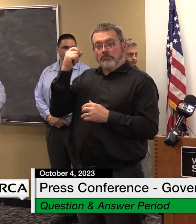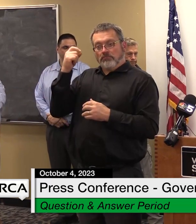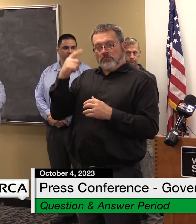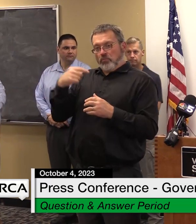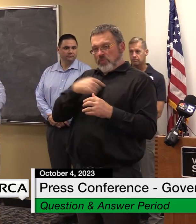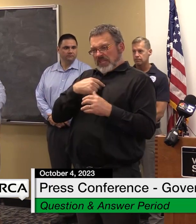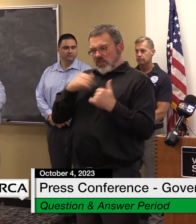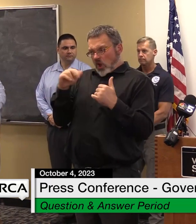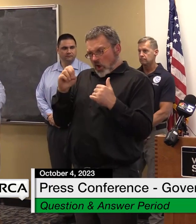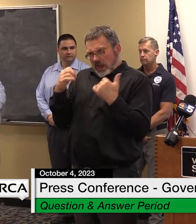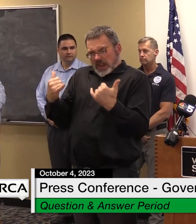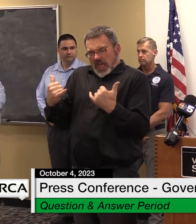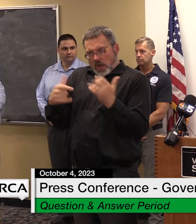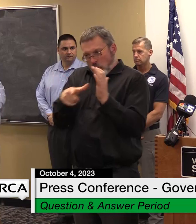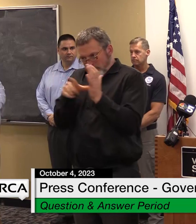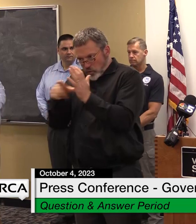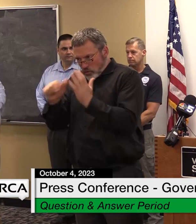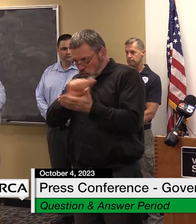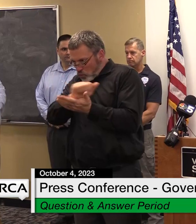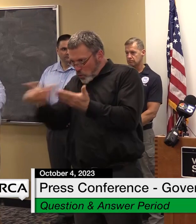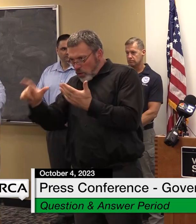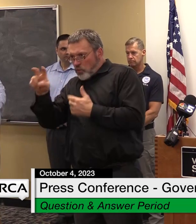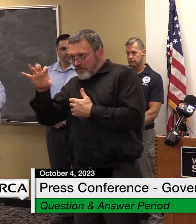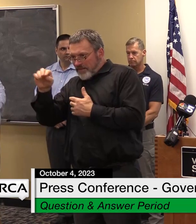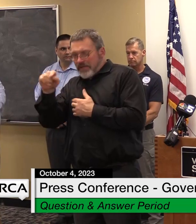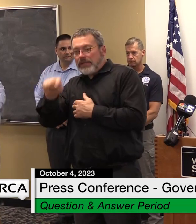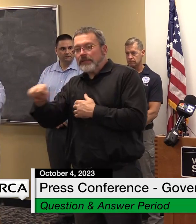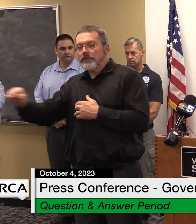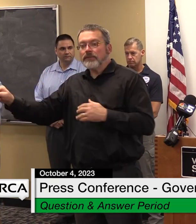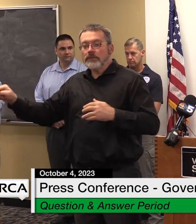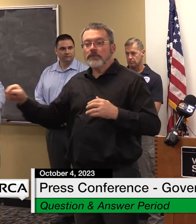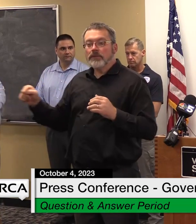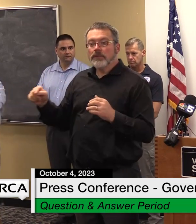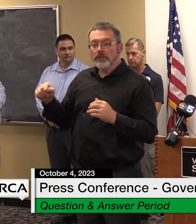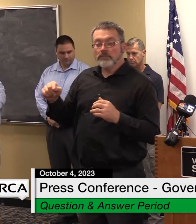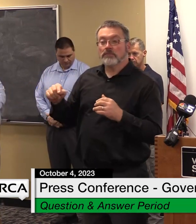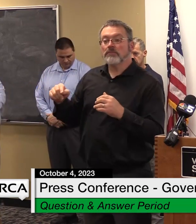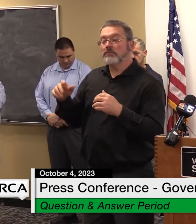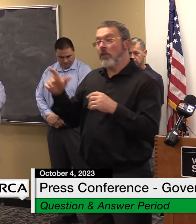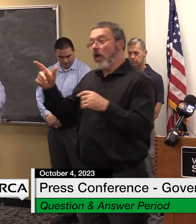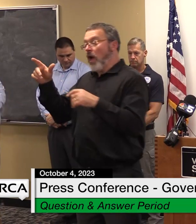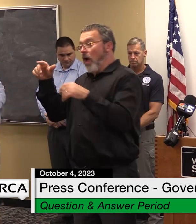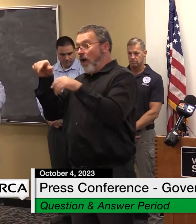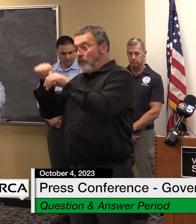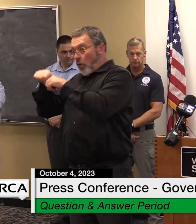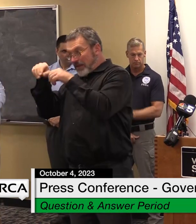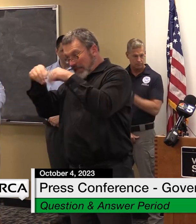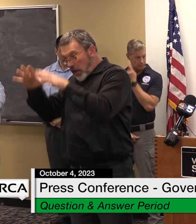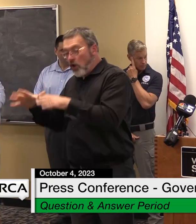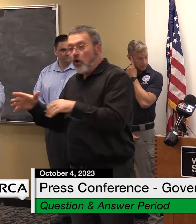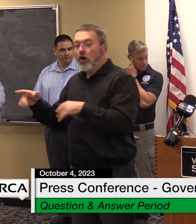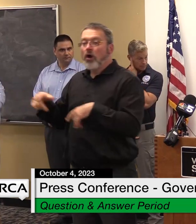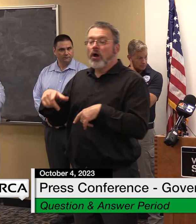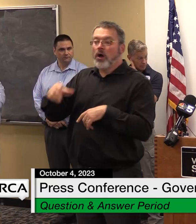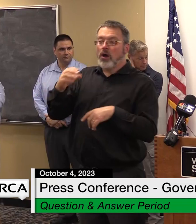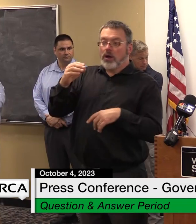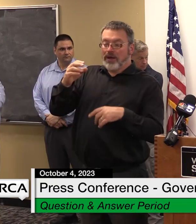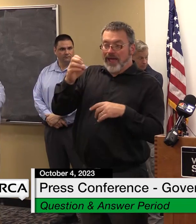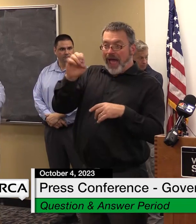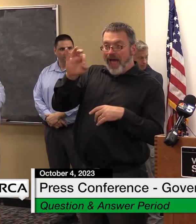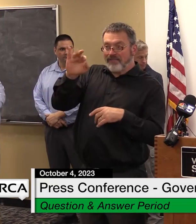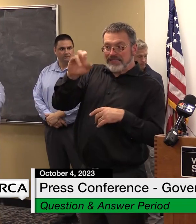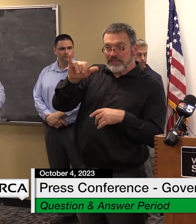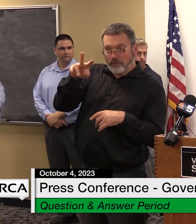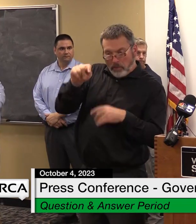to get all that and make sure that the fuel dealers and the Efficiency Vermont have the same information so they can help us assist